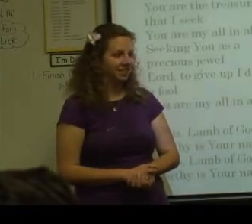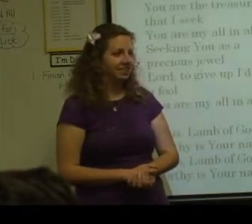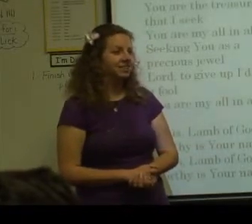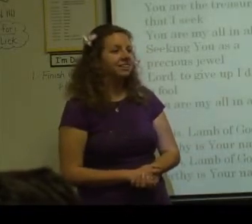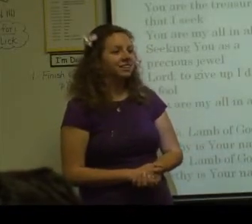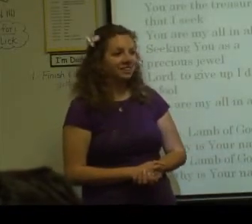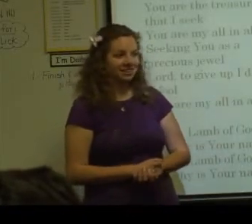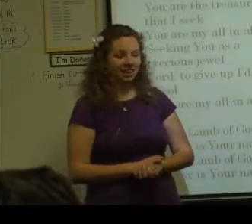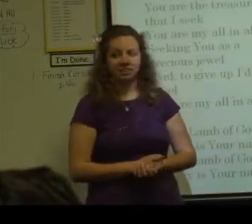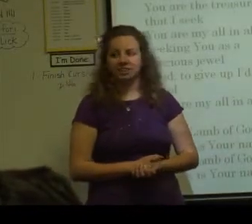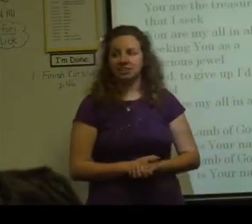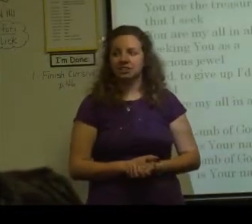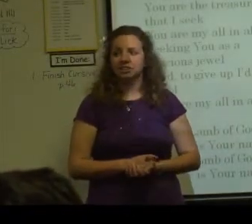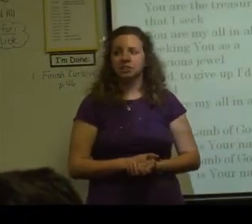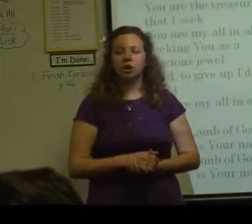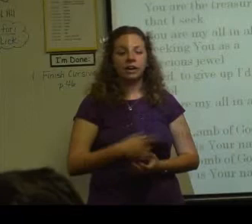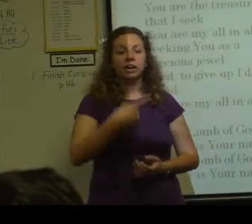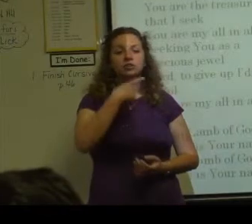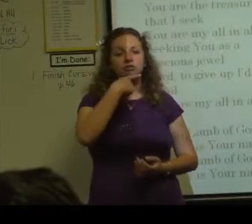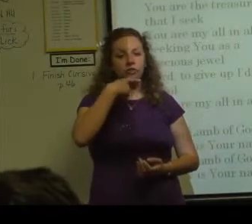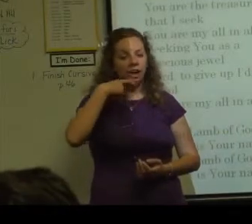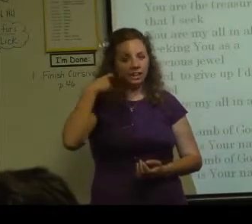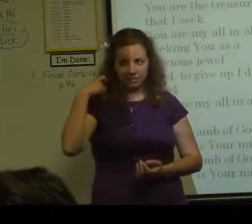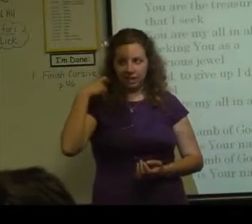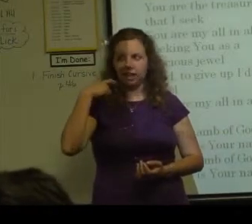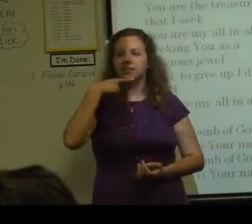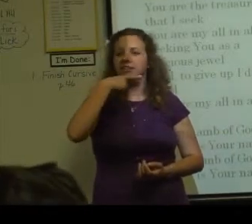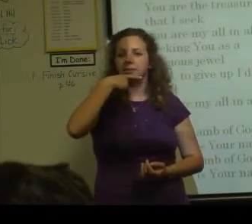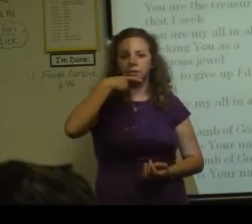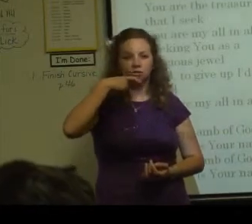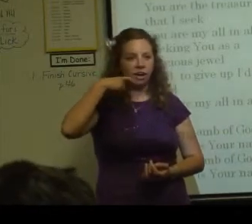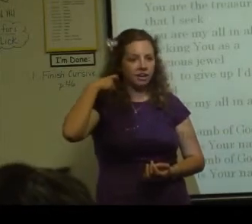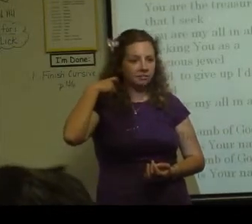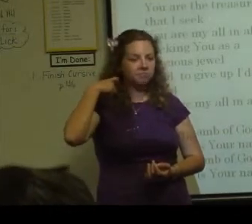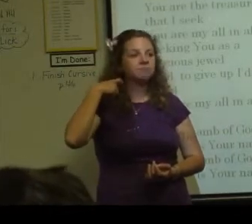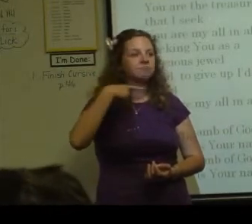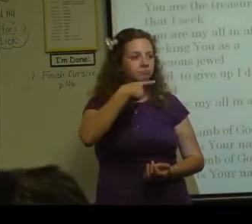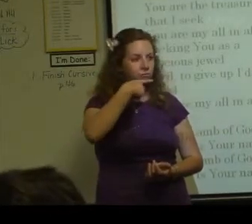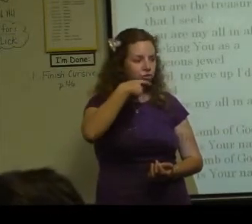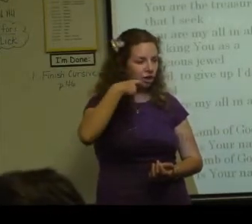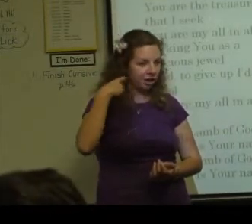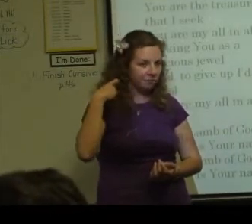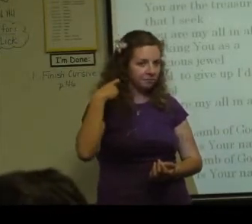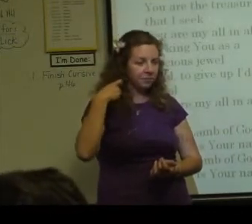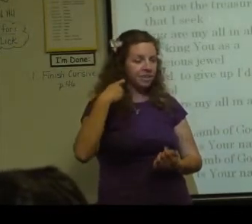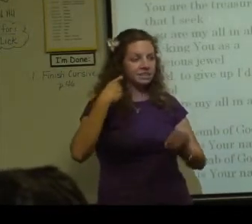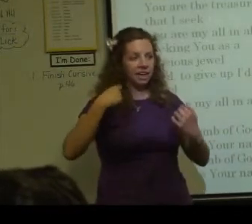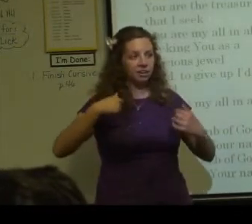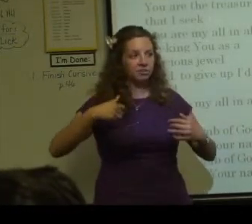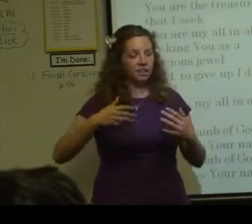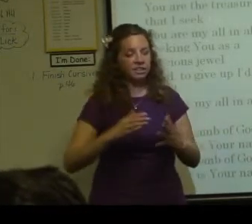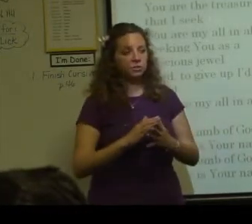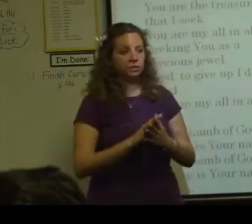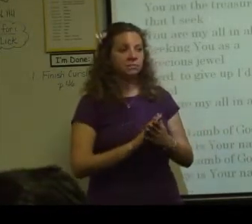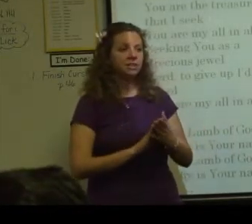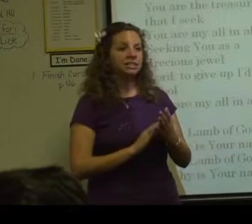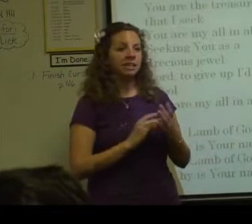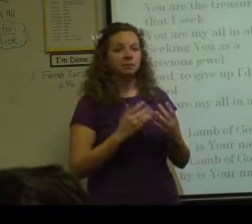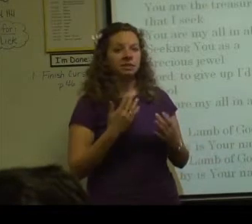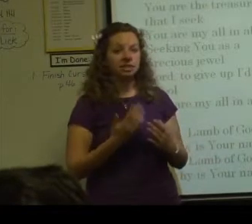Dry like that. Sacrifice. Okay, dry. Yeah, let's give you dry. Dry. Sacrifice is going to be the same as